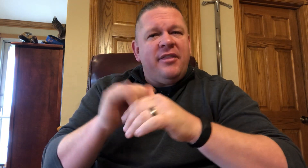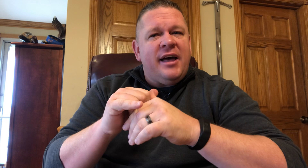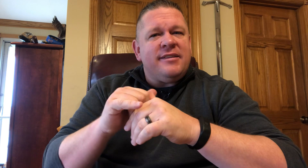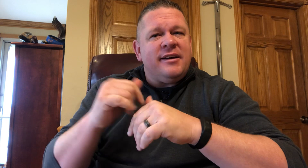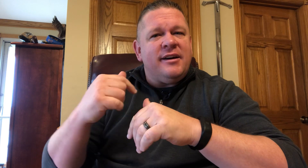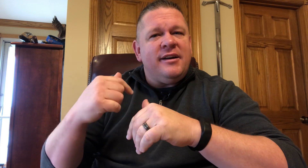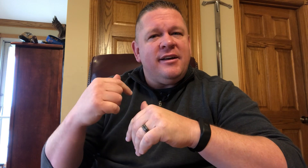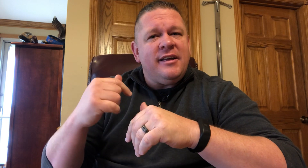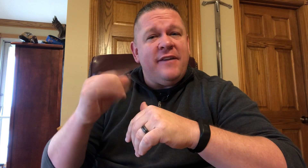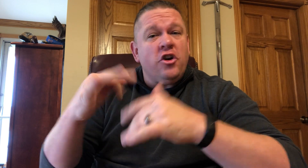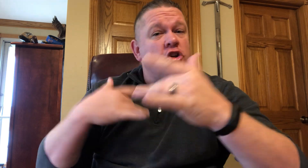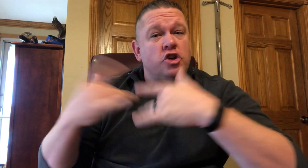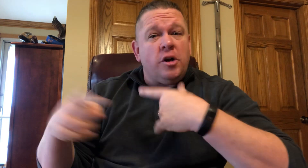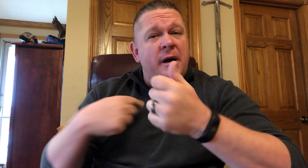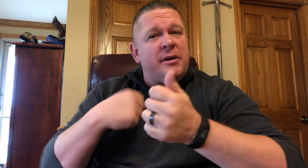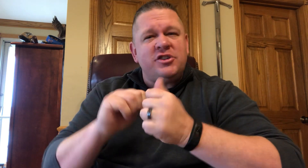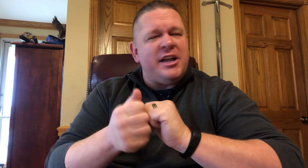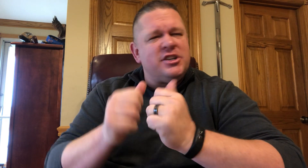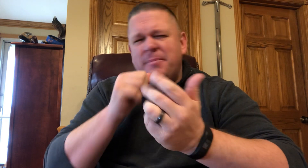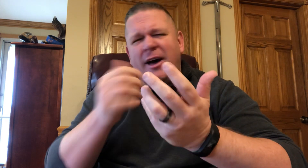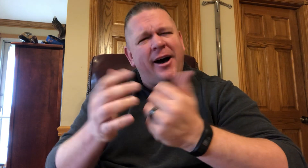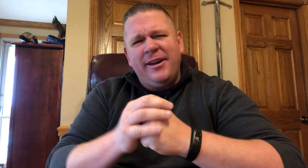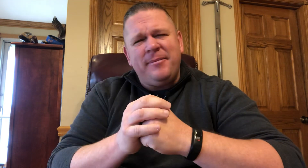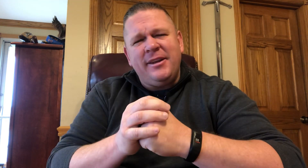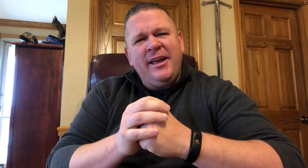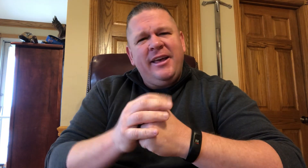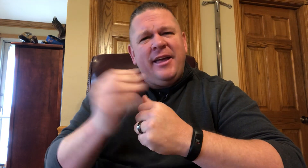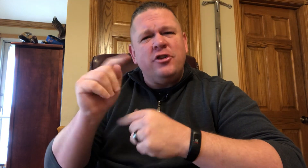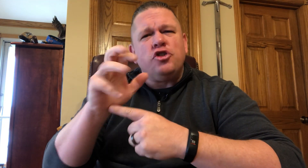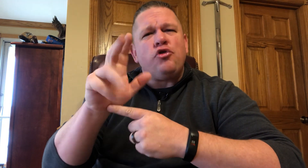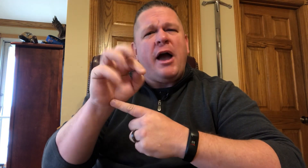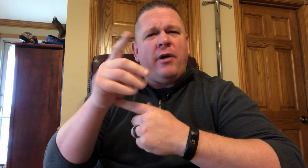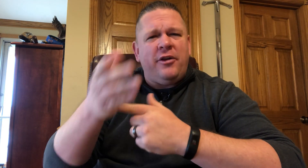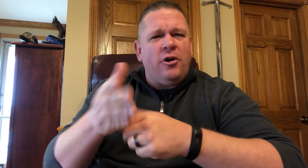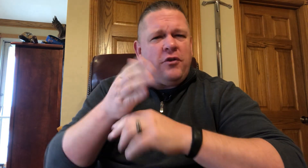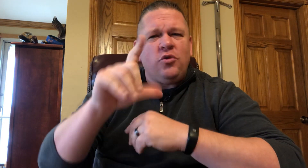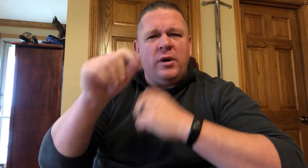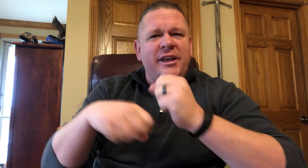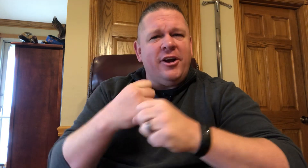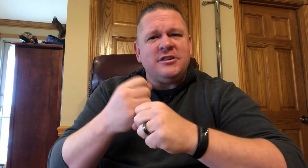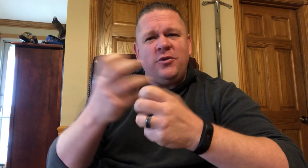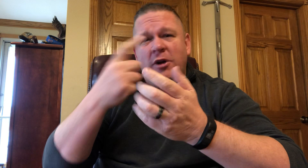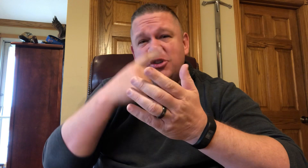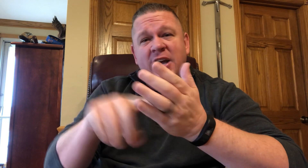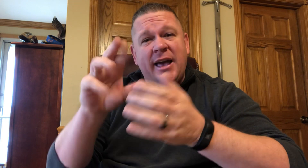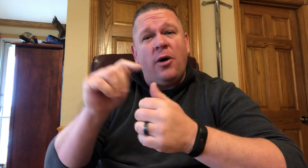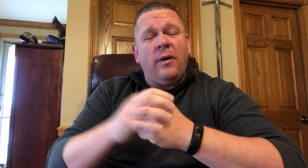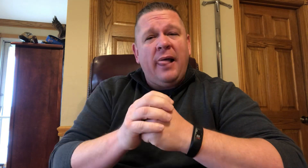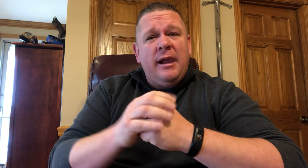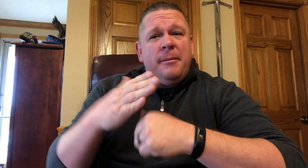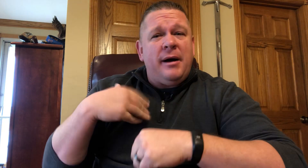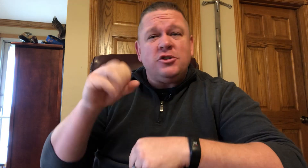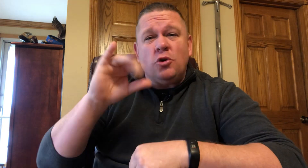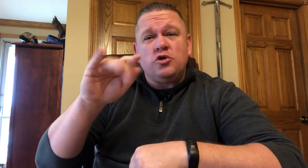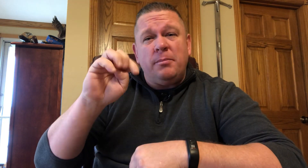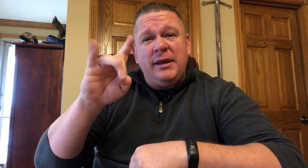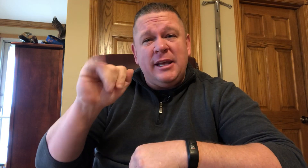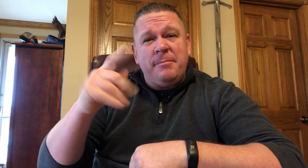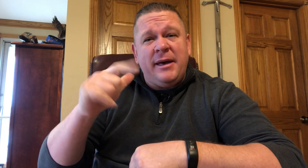that if you're concerned about me changing, I'm not. And there's a track record there over 20 years. If you want to check out my social media pages,